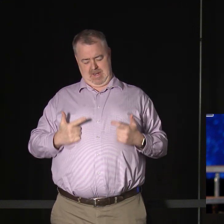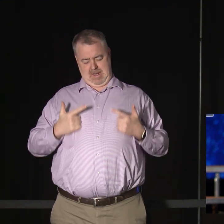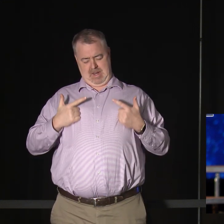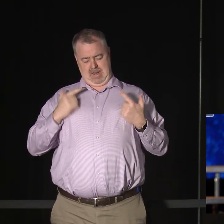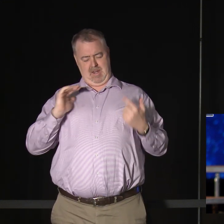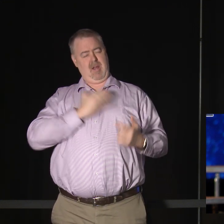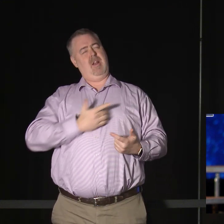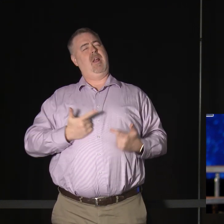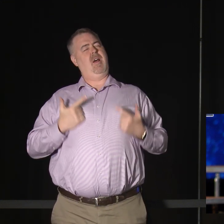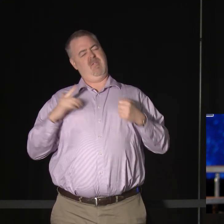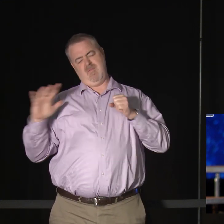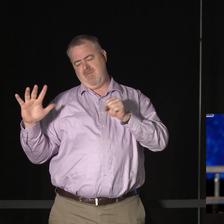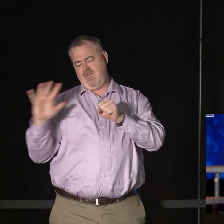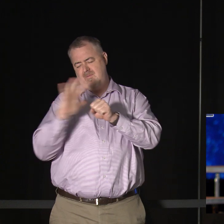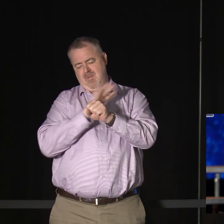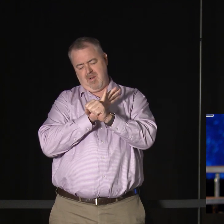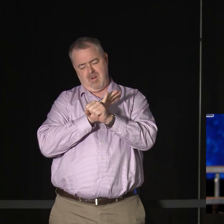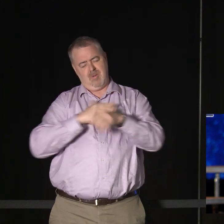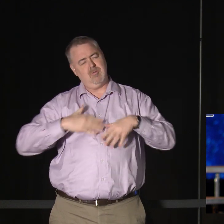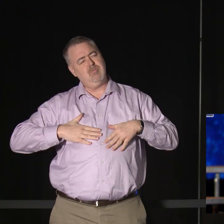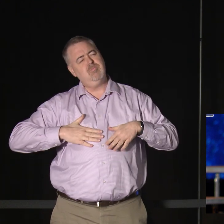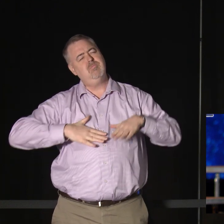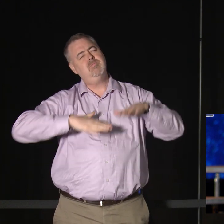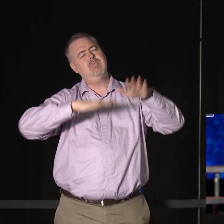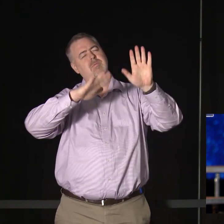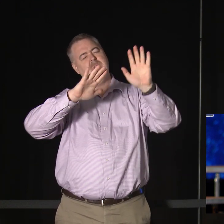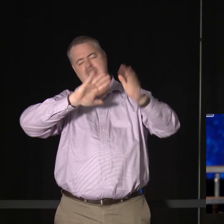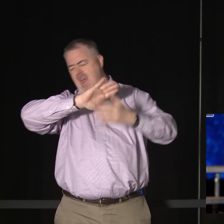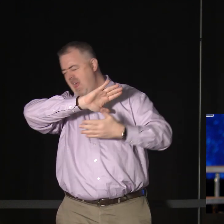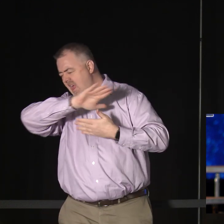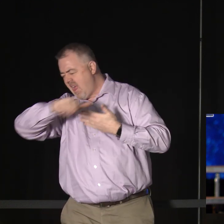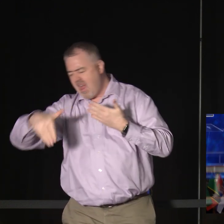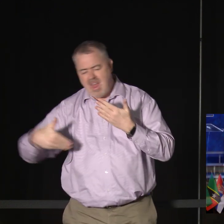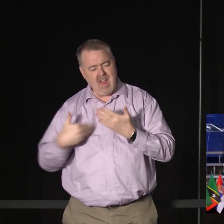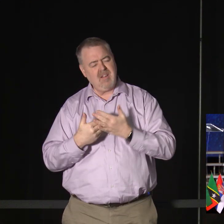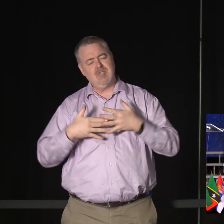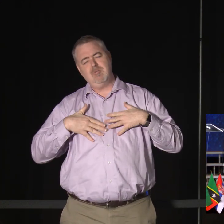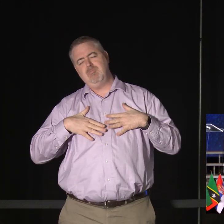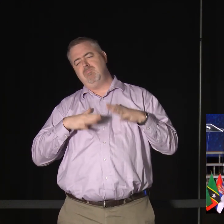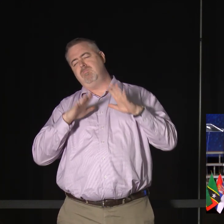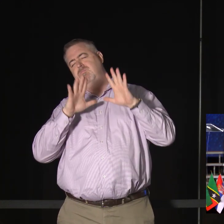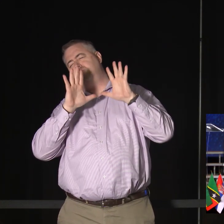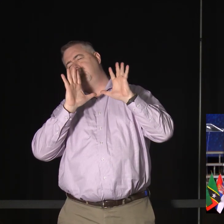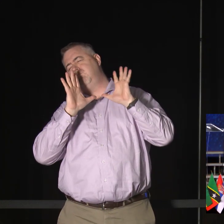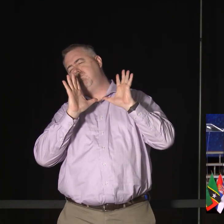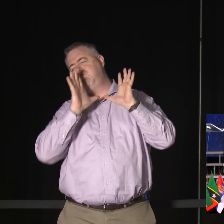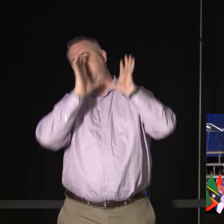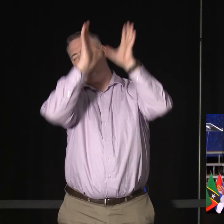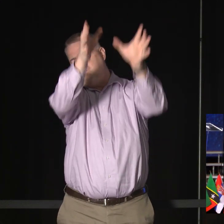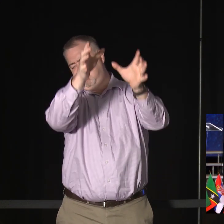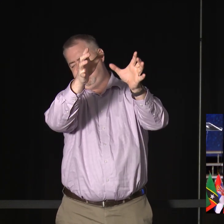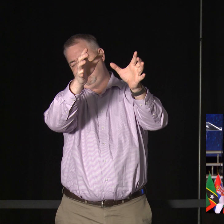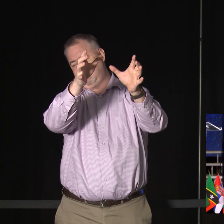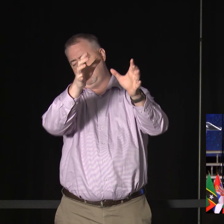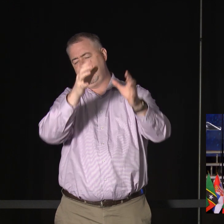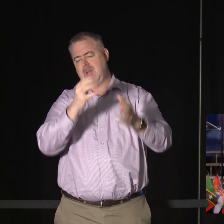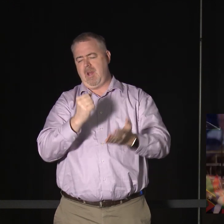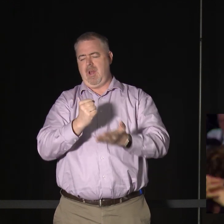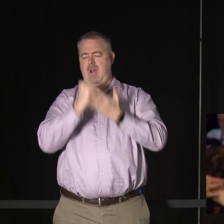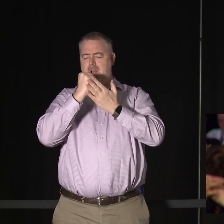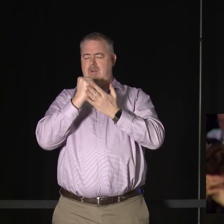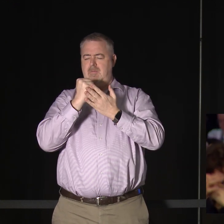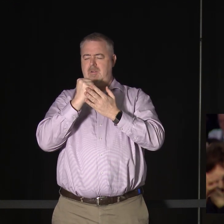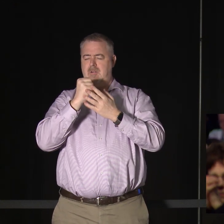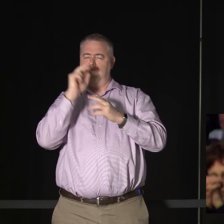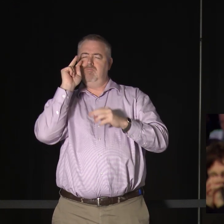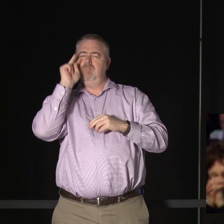you. Amen. Teach us, Lord, to lay it all on the altar. And help us, Lord, to be inspired of the sacrifice that you have done for